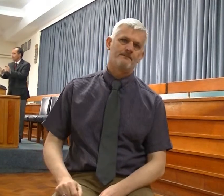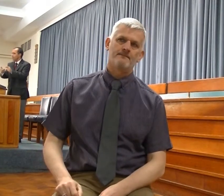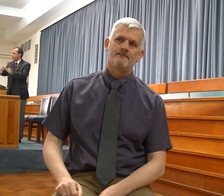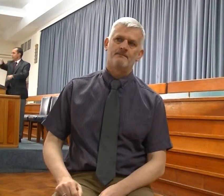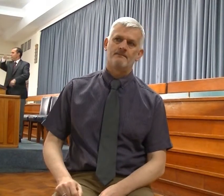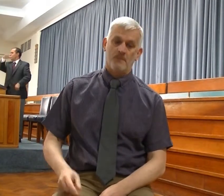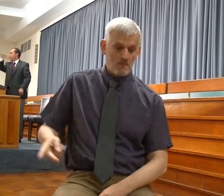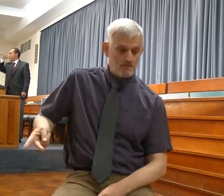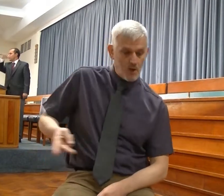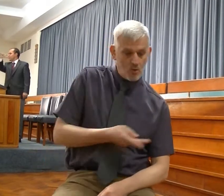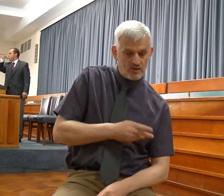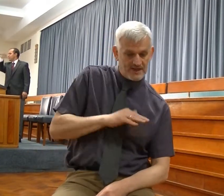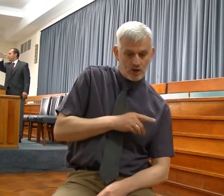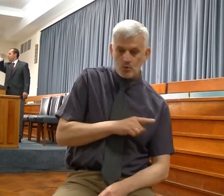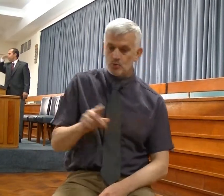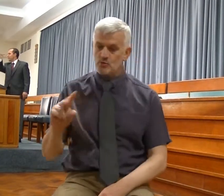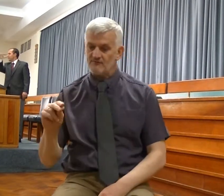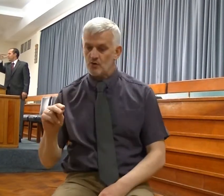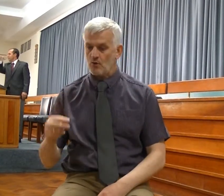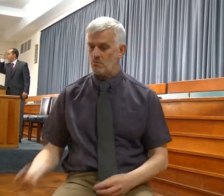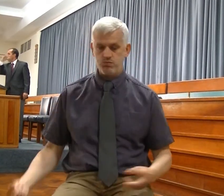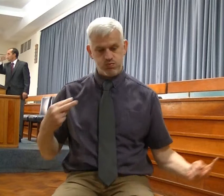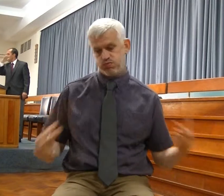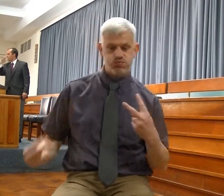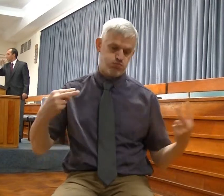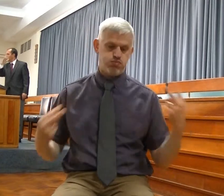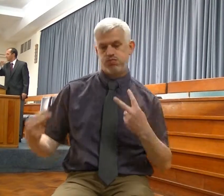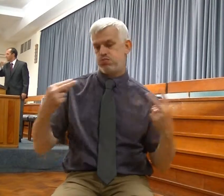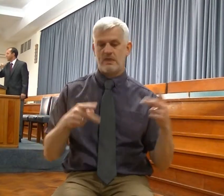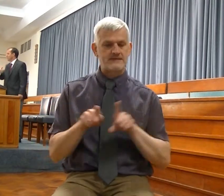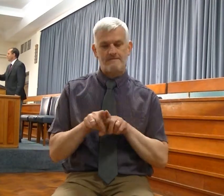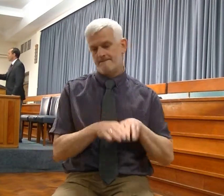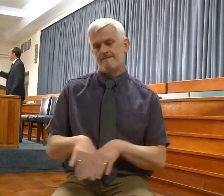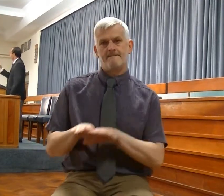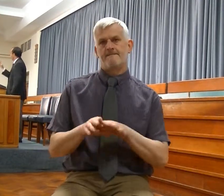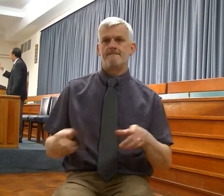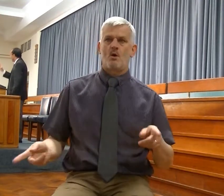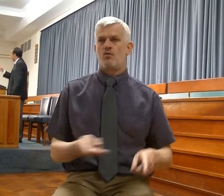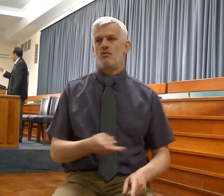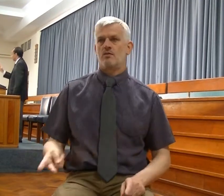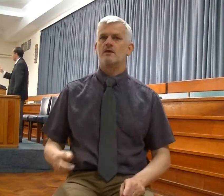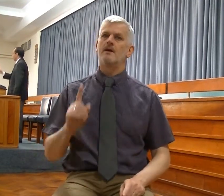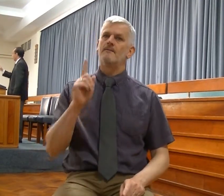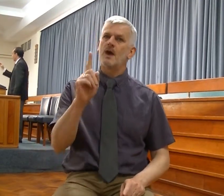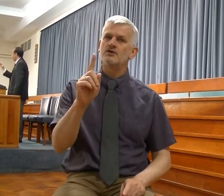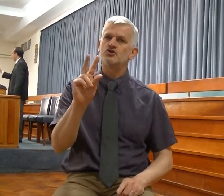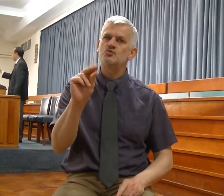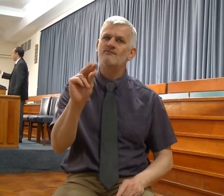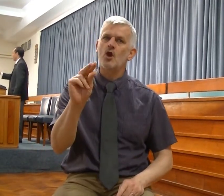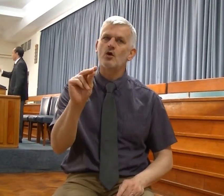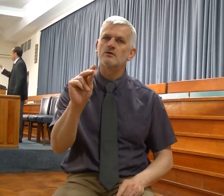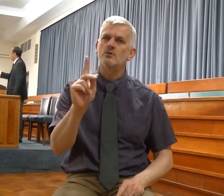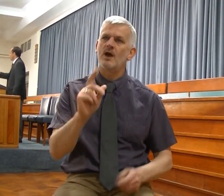each one of them, they were on the same line. They were on the same channel. But at 12 o'clock,